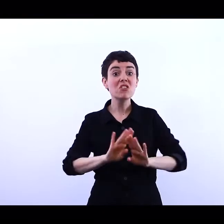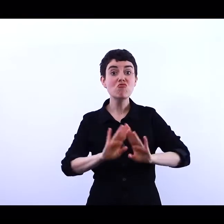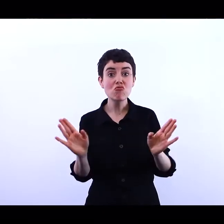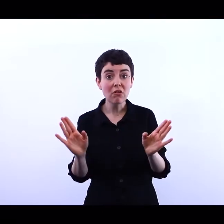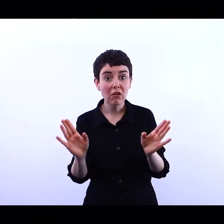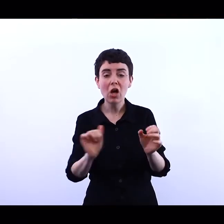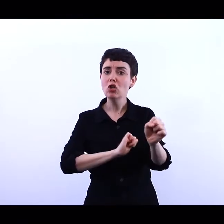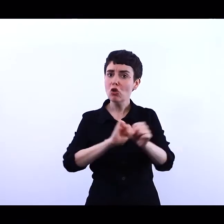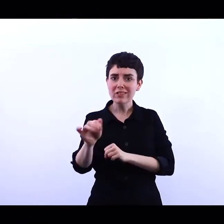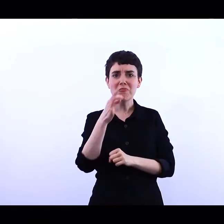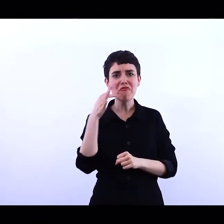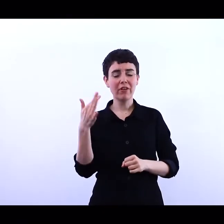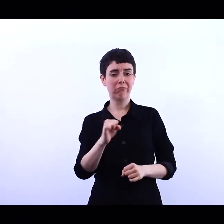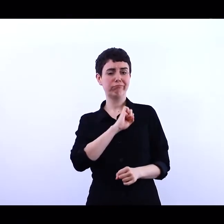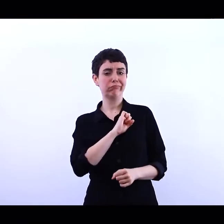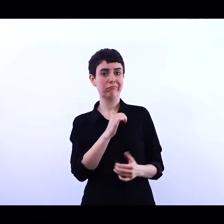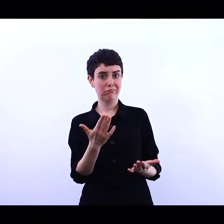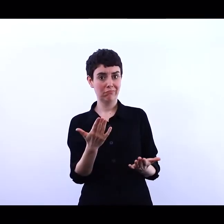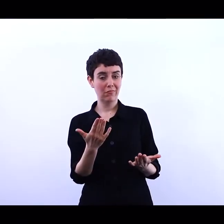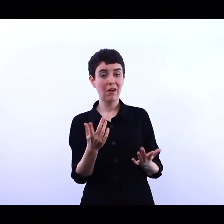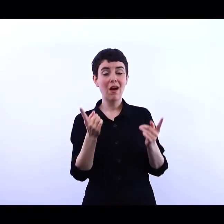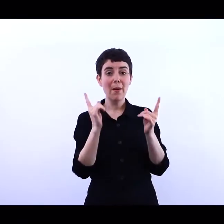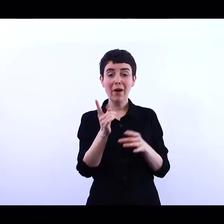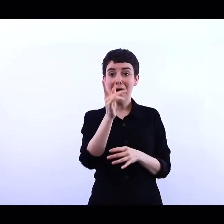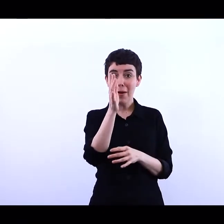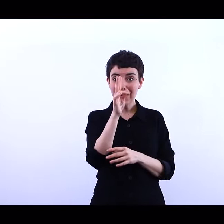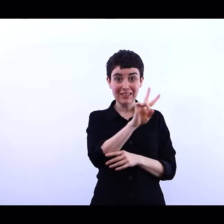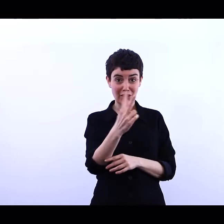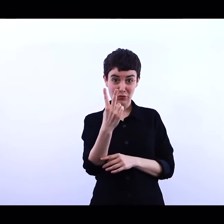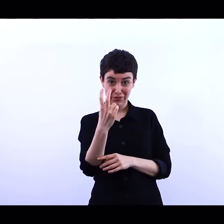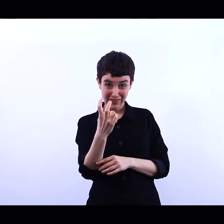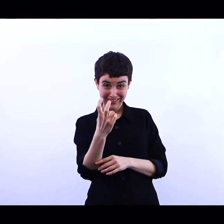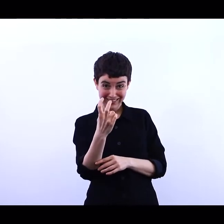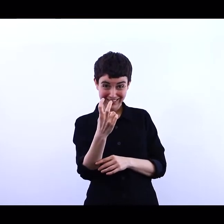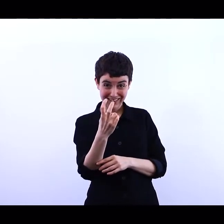people. By just April 2020, Zoom had a